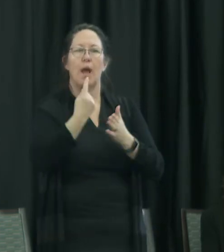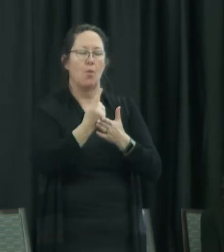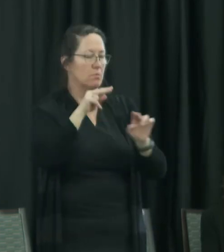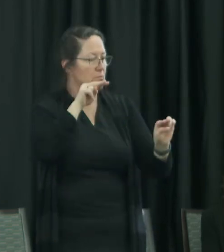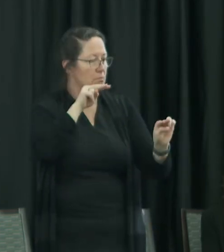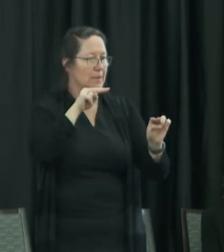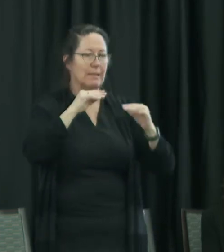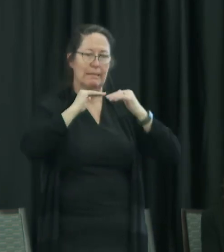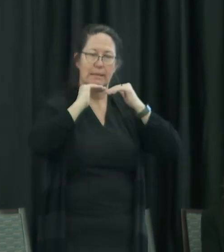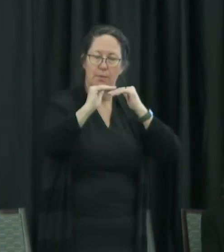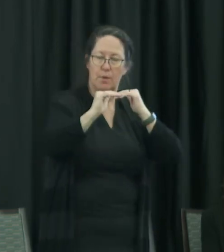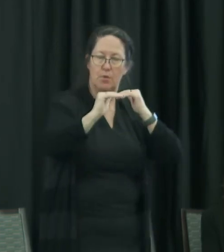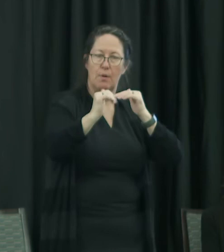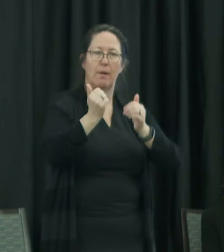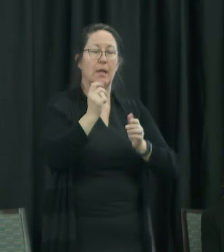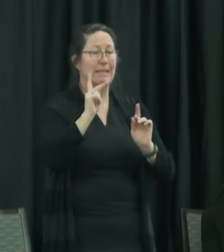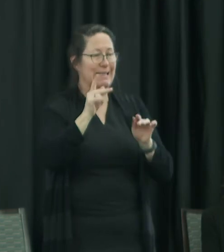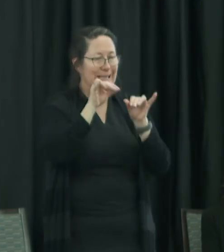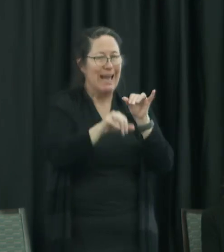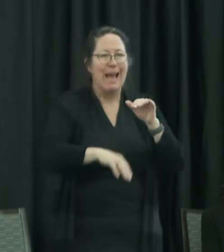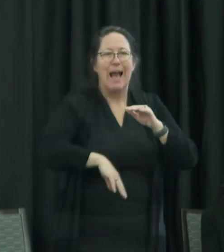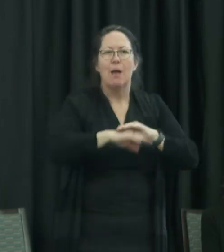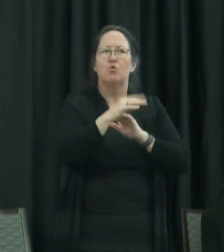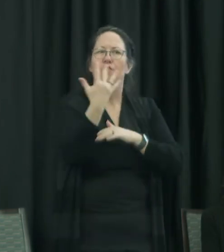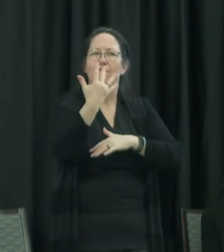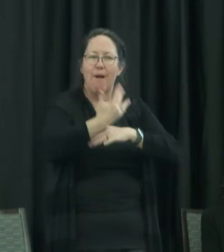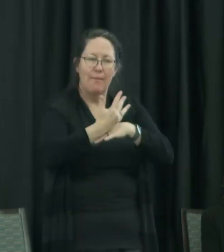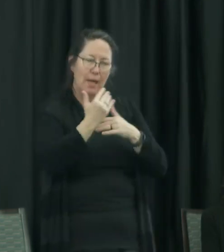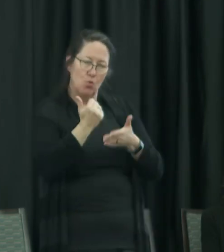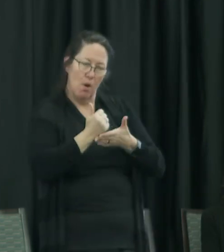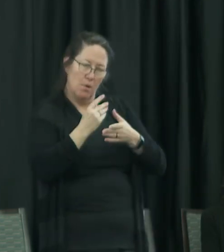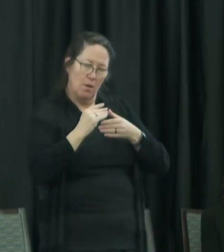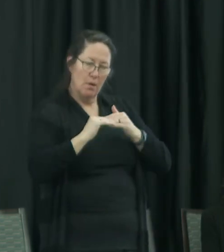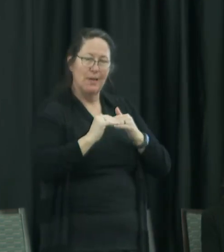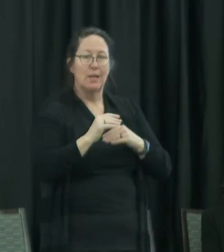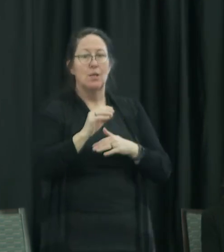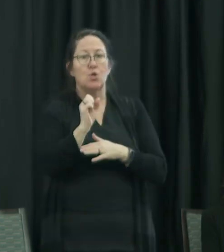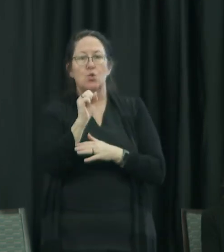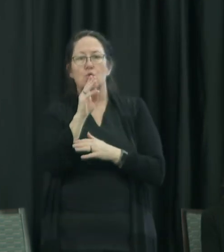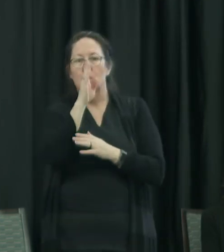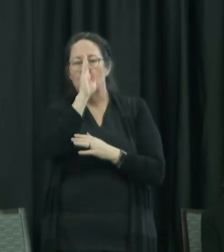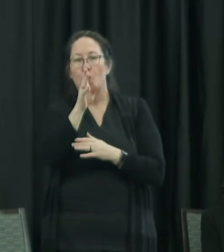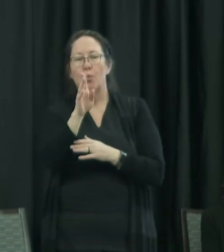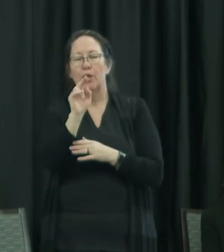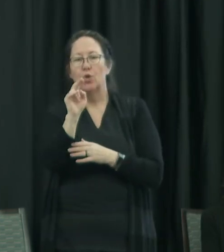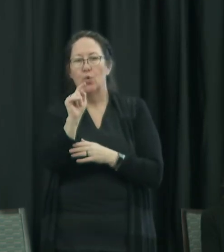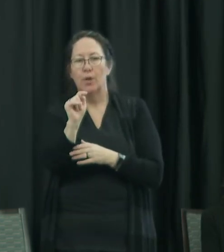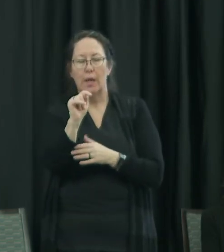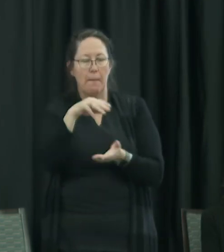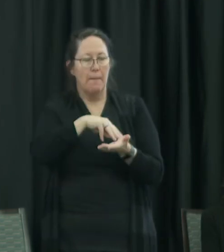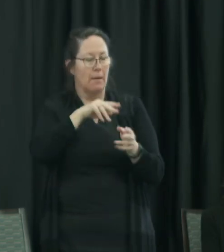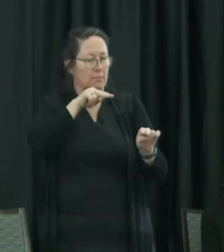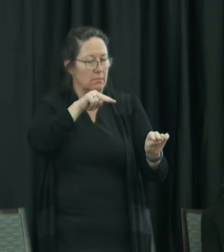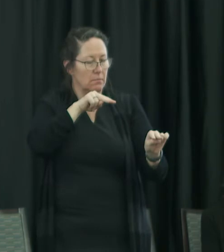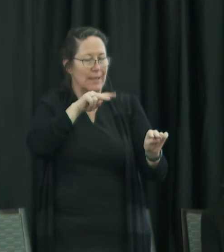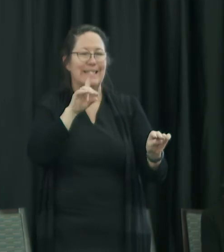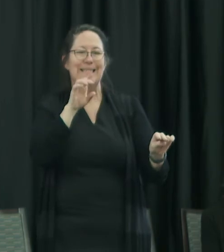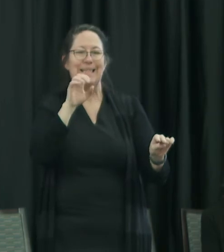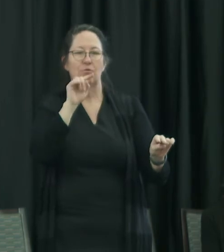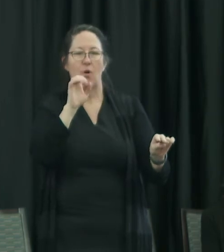crisis stabilization, which someone can stay there for up to 5 days, a sobering unit, and a medically supervised detox